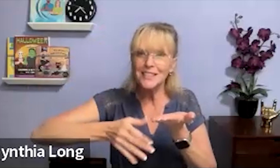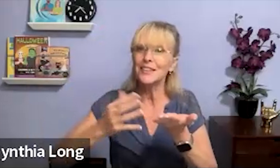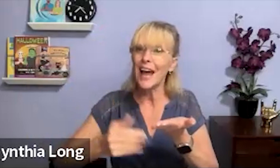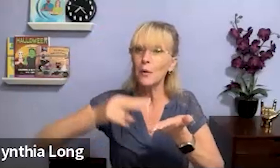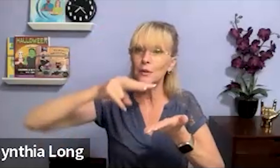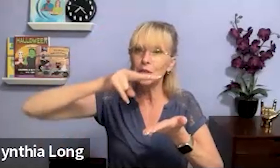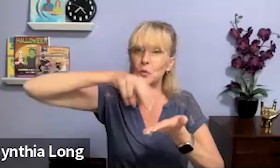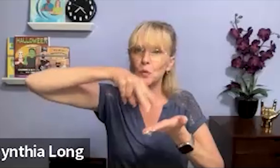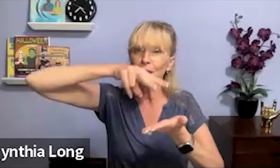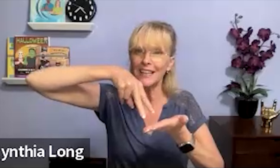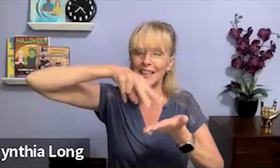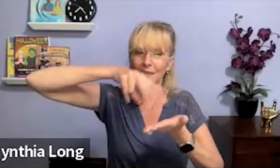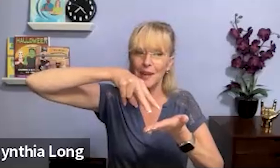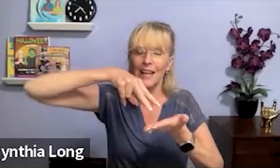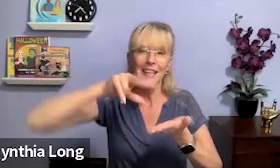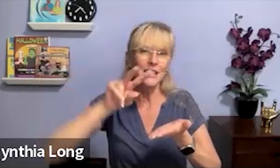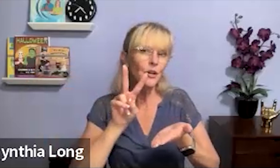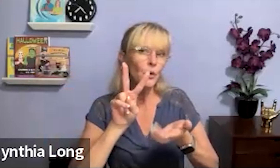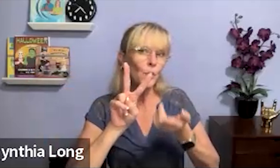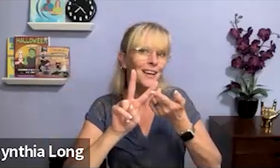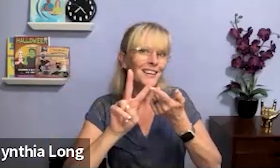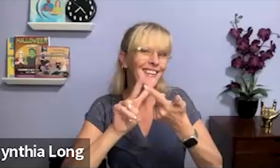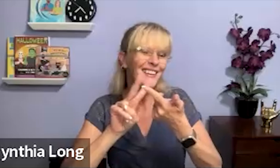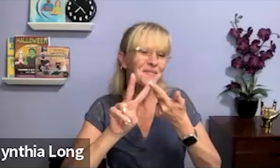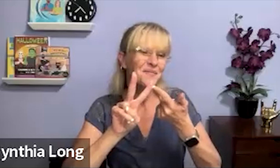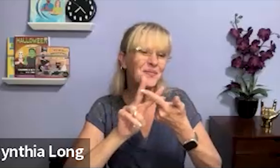So now we're going to read. These are your what?